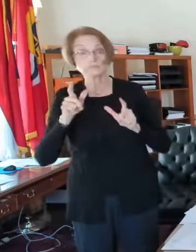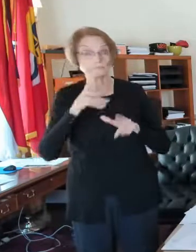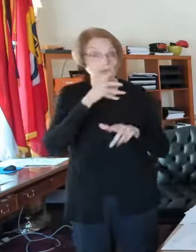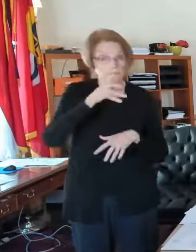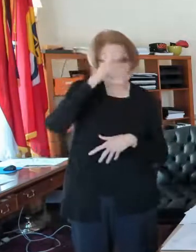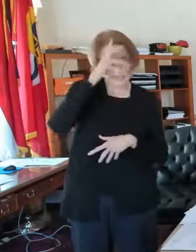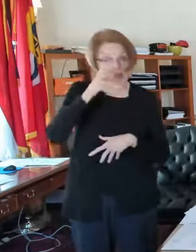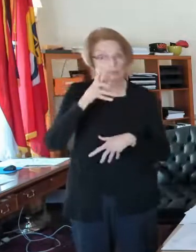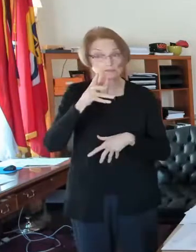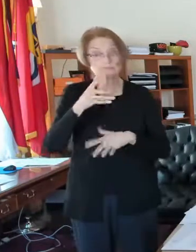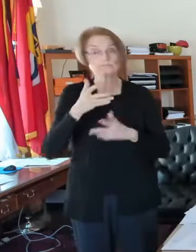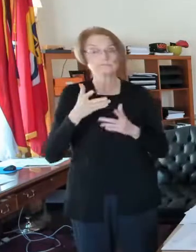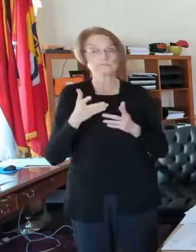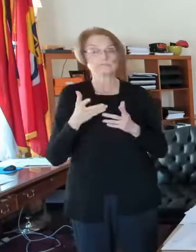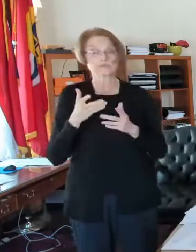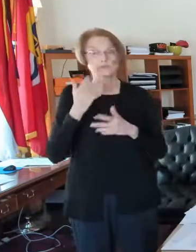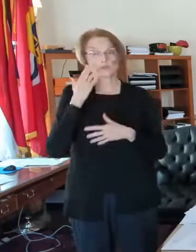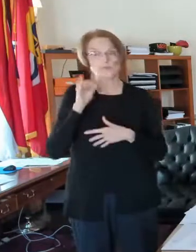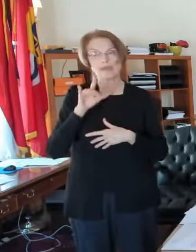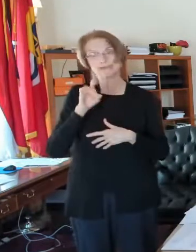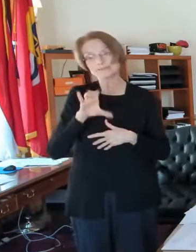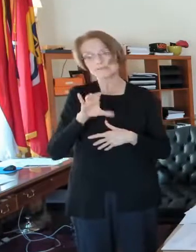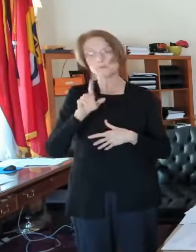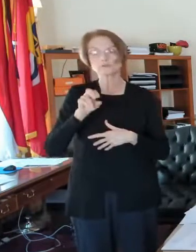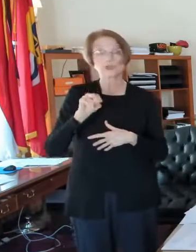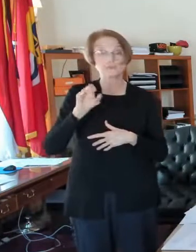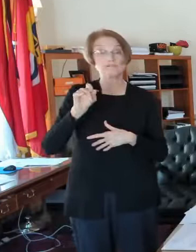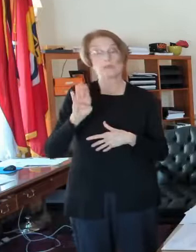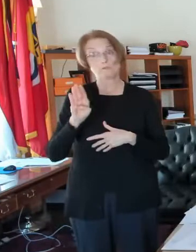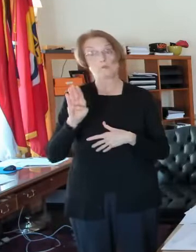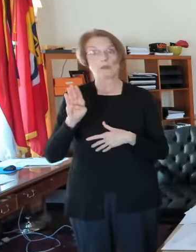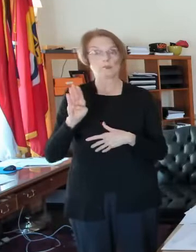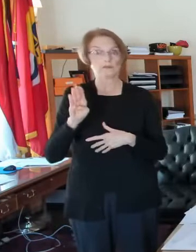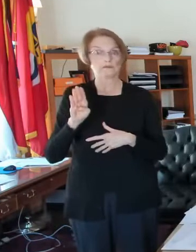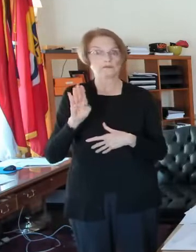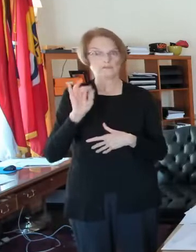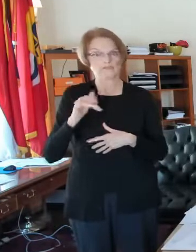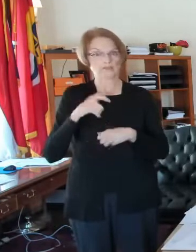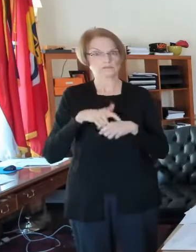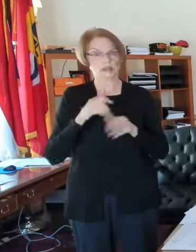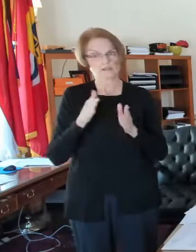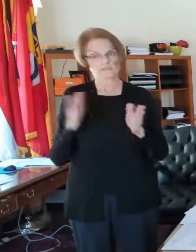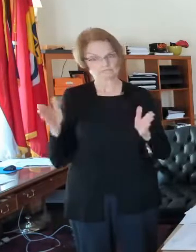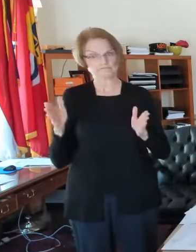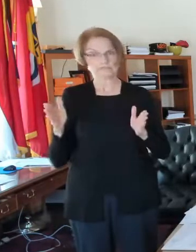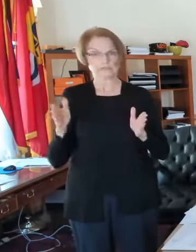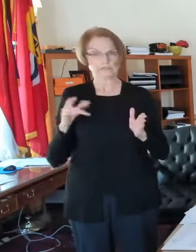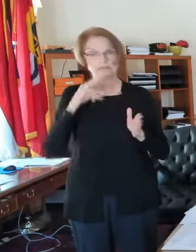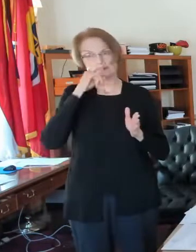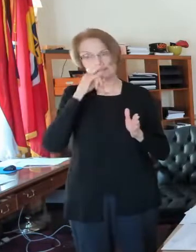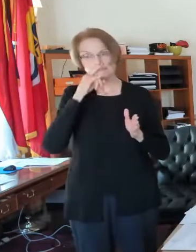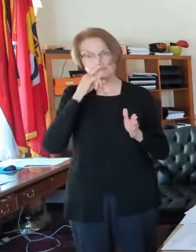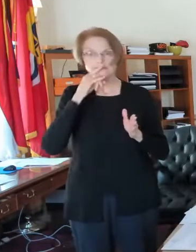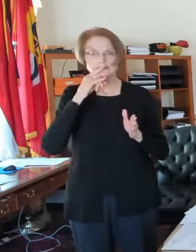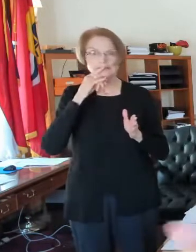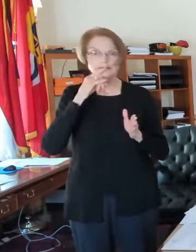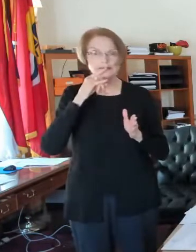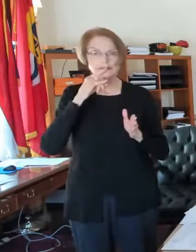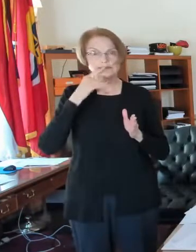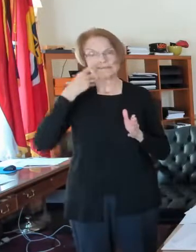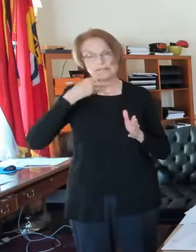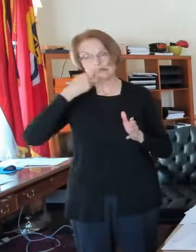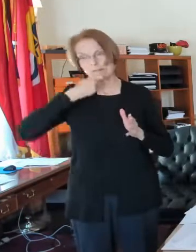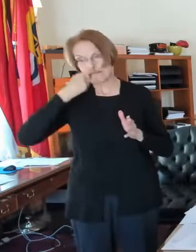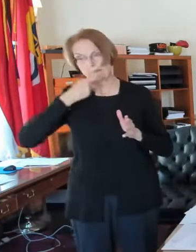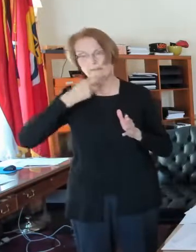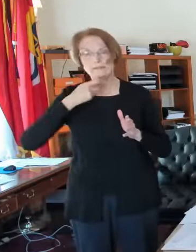that when you're in December, January, and February, your kids have the sniffles, and then you get it, and then the other